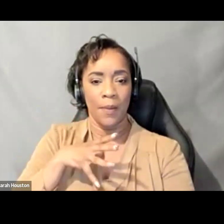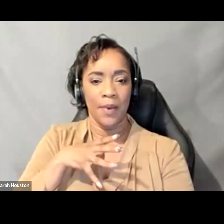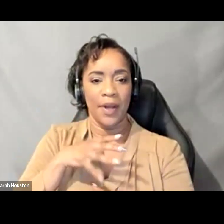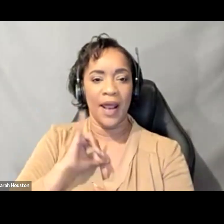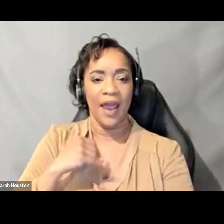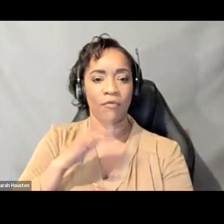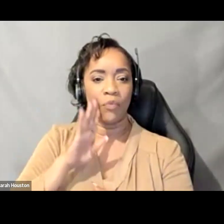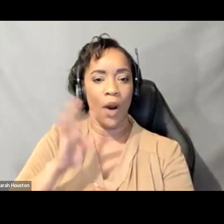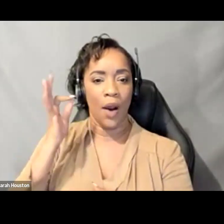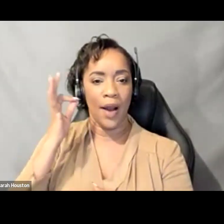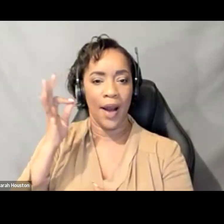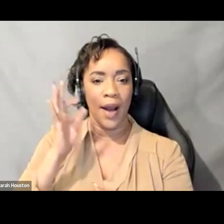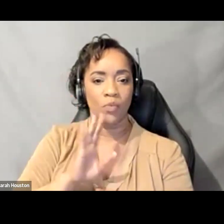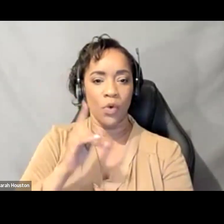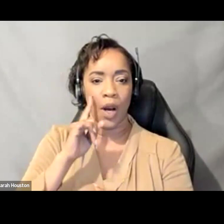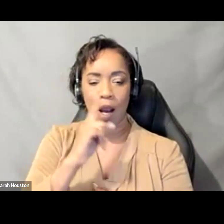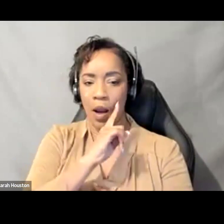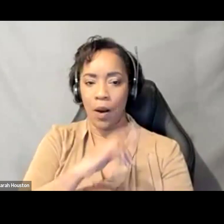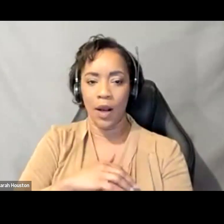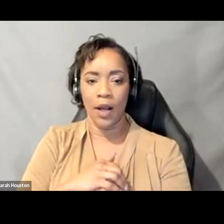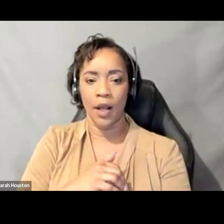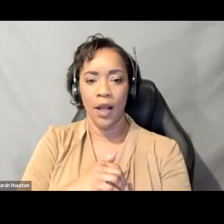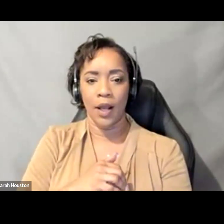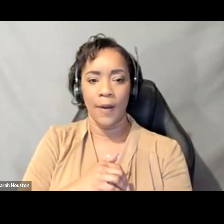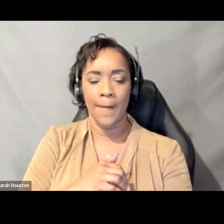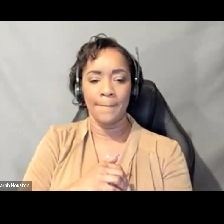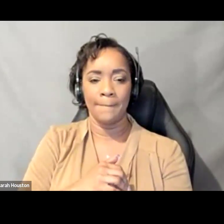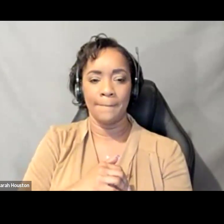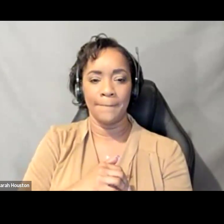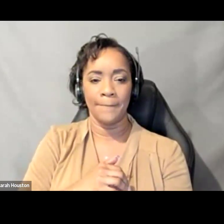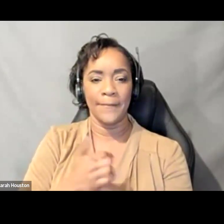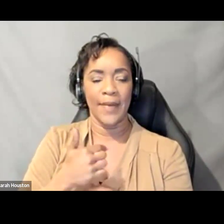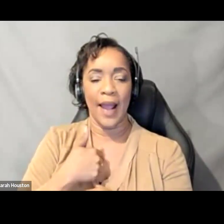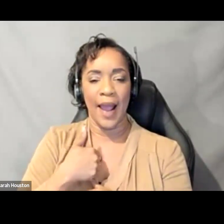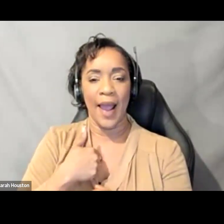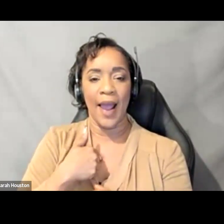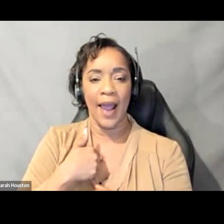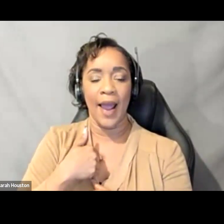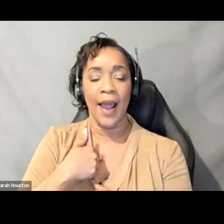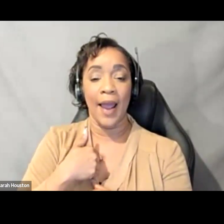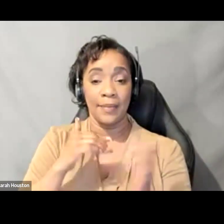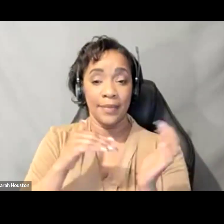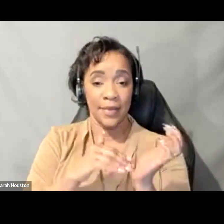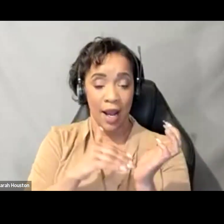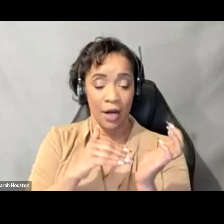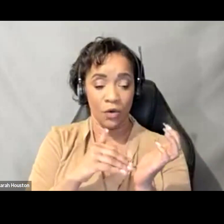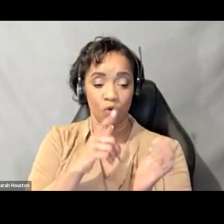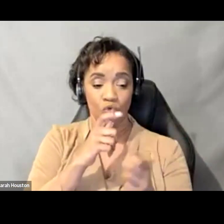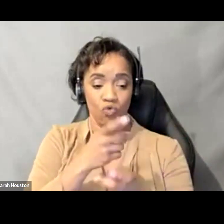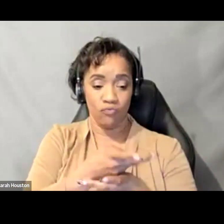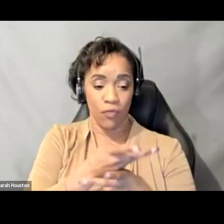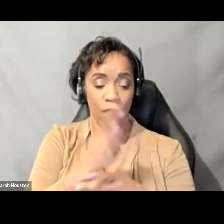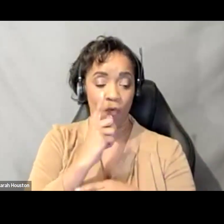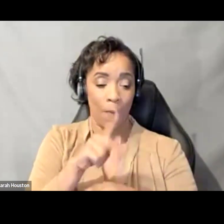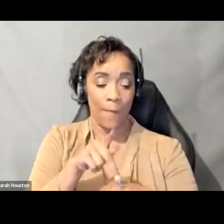I have brown hair, brown eyes. I, again, along with being a physician who cares for patients with